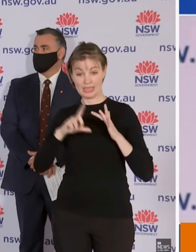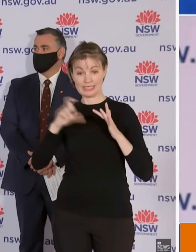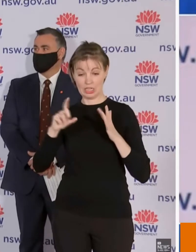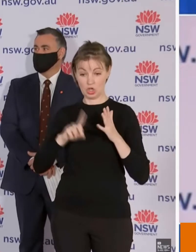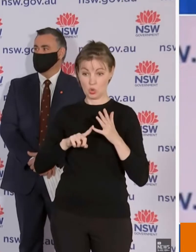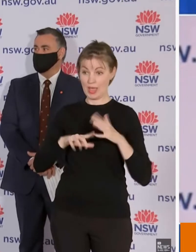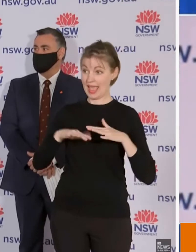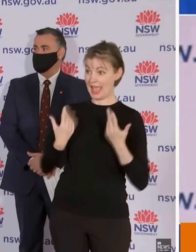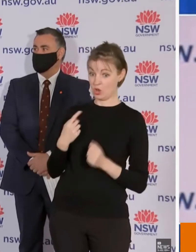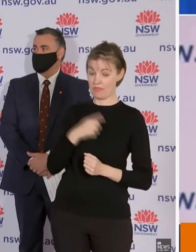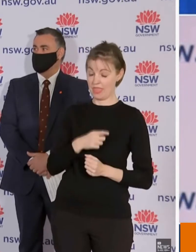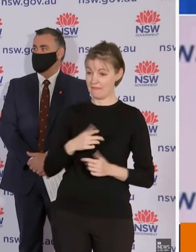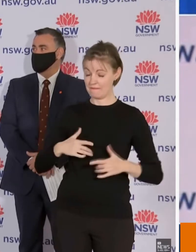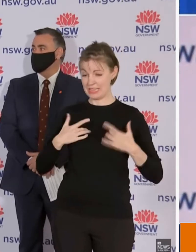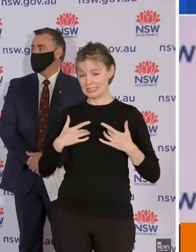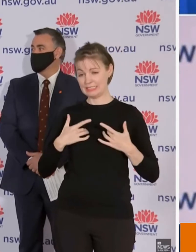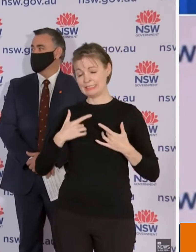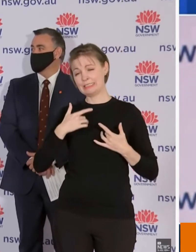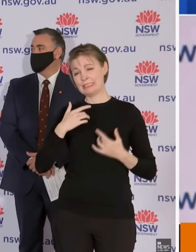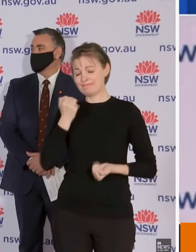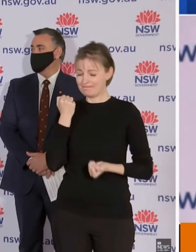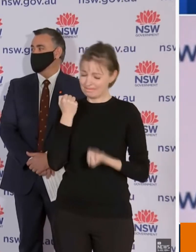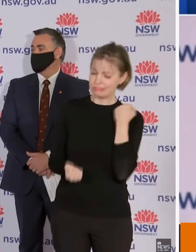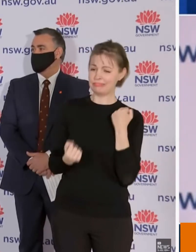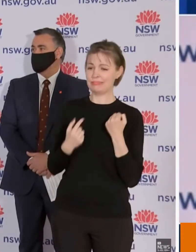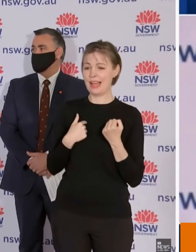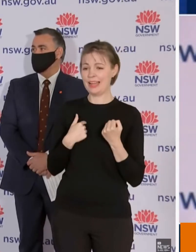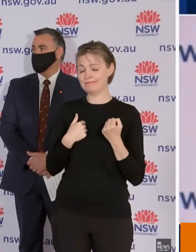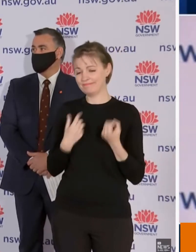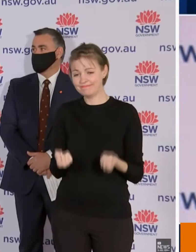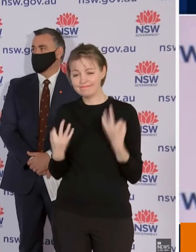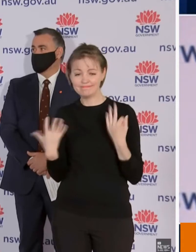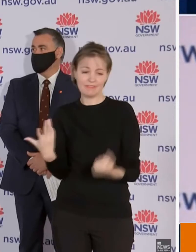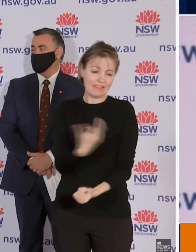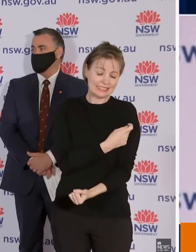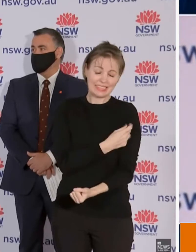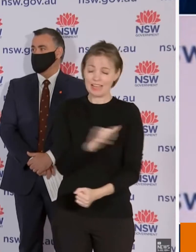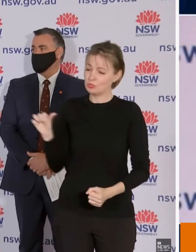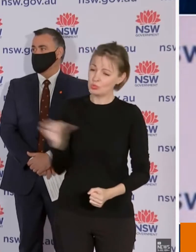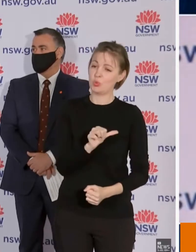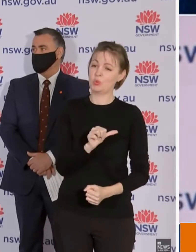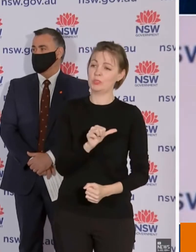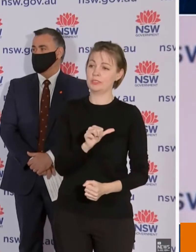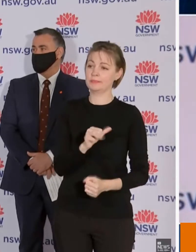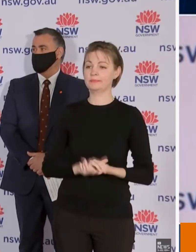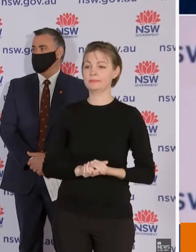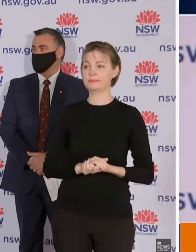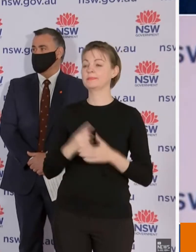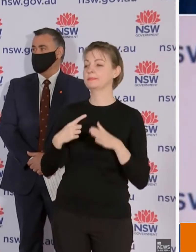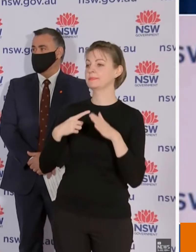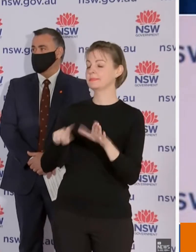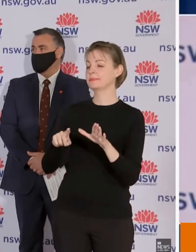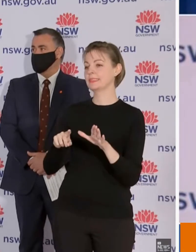not something we're going to ask our intensive care patients, but you know, I think when we're reviewing this, when we go back and we talk to people who've